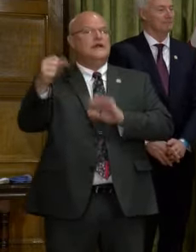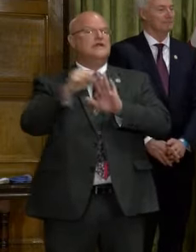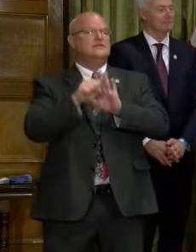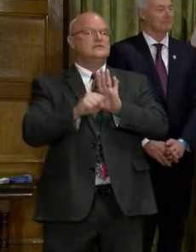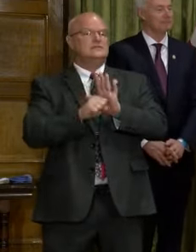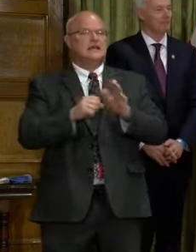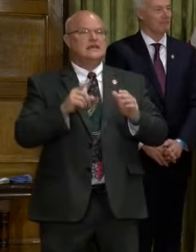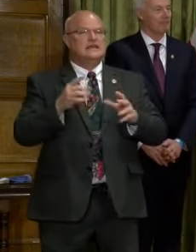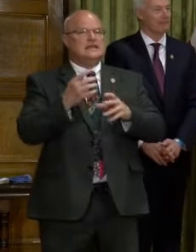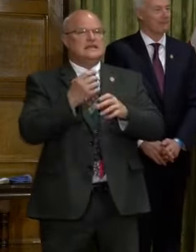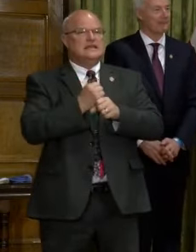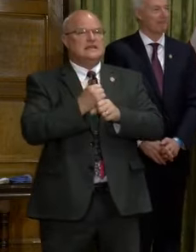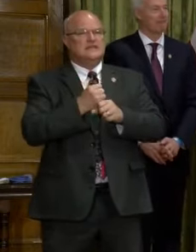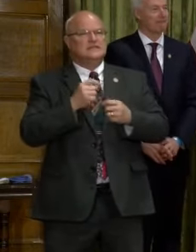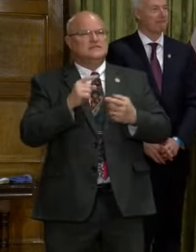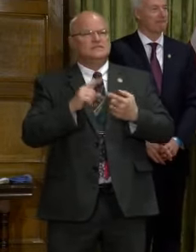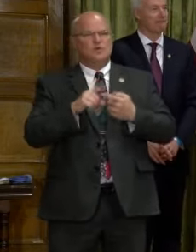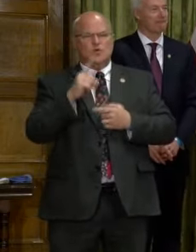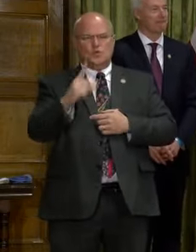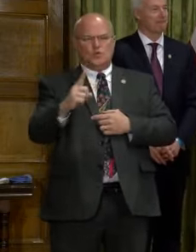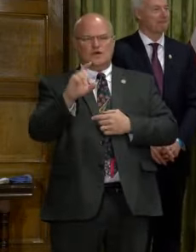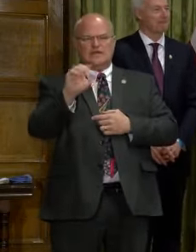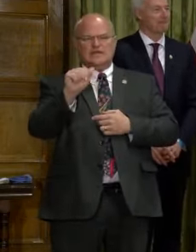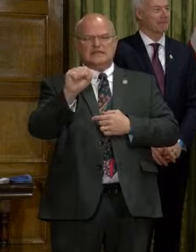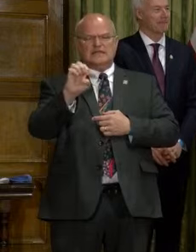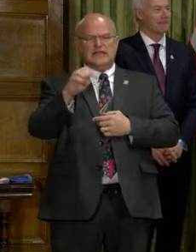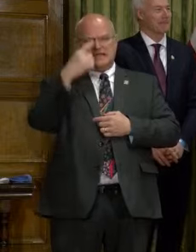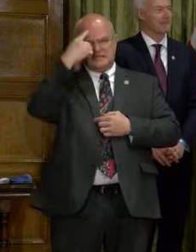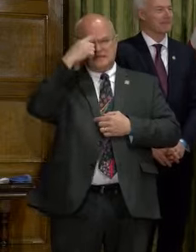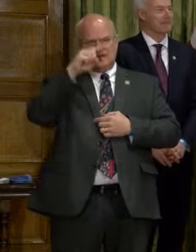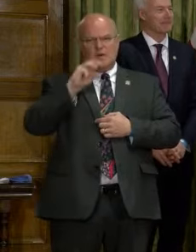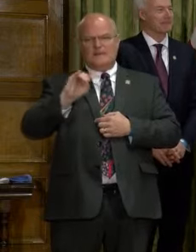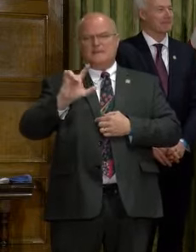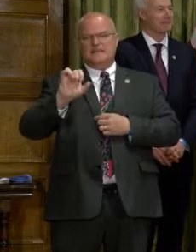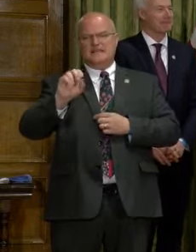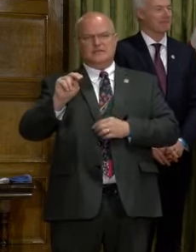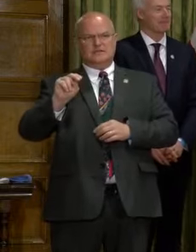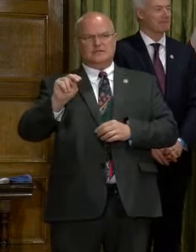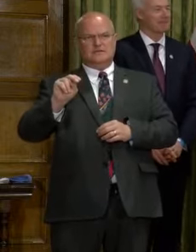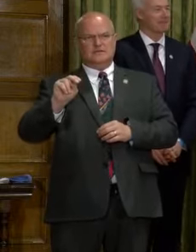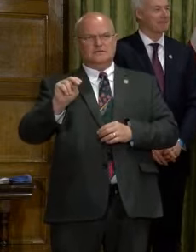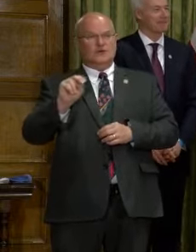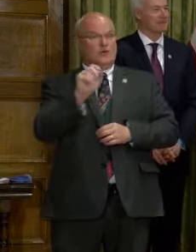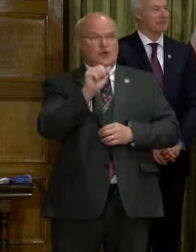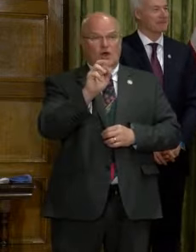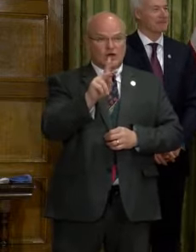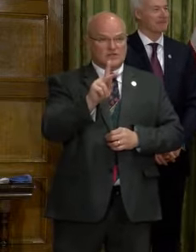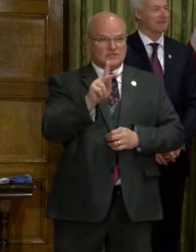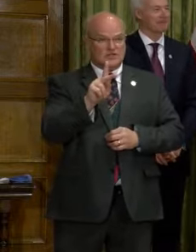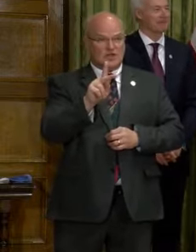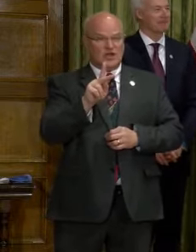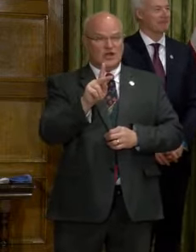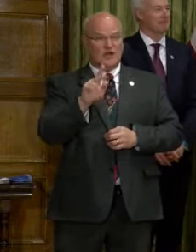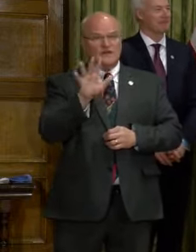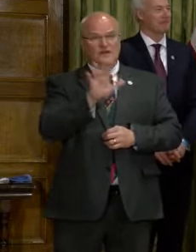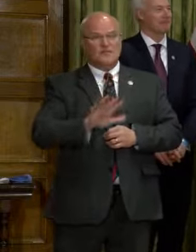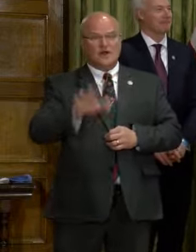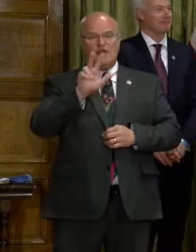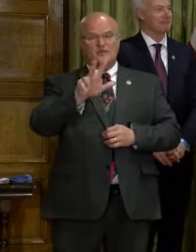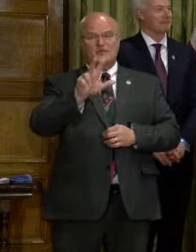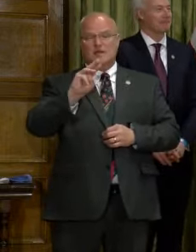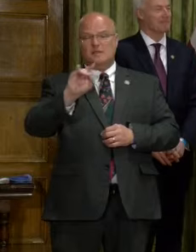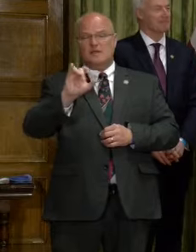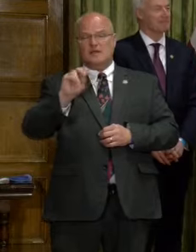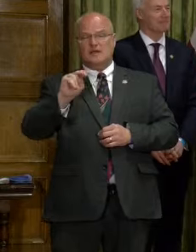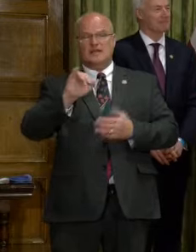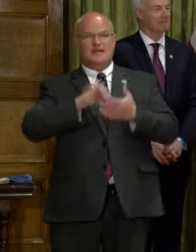state to get down to 1 case per million. Well, for Arkansas, with a population of approximately 3 million,